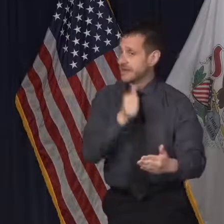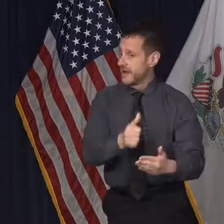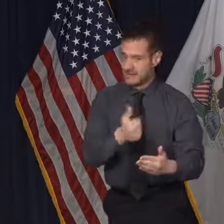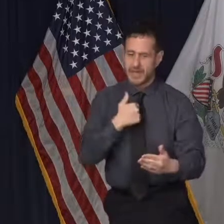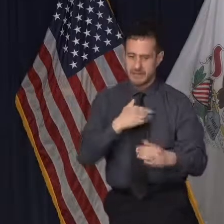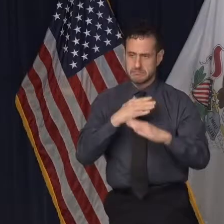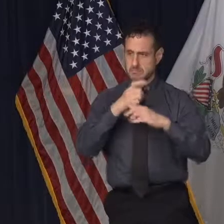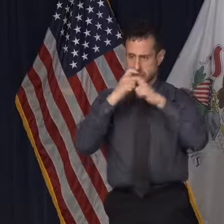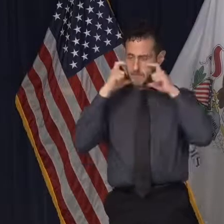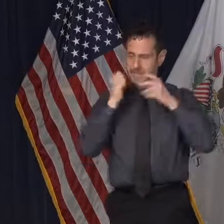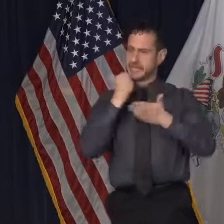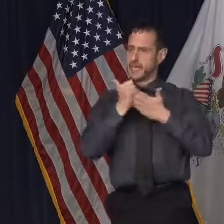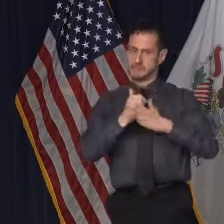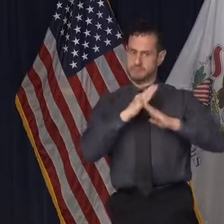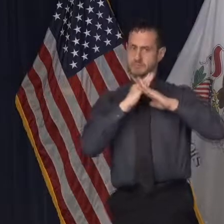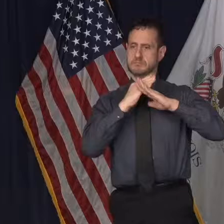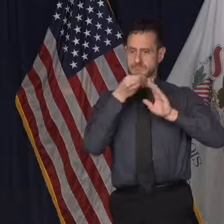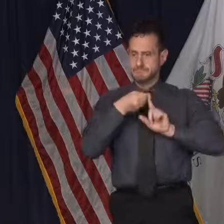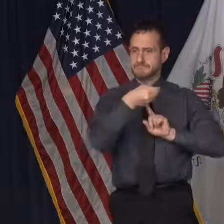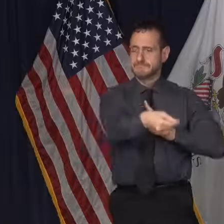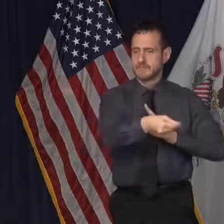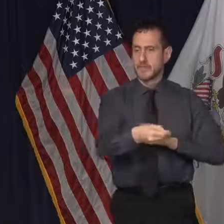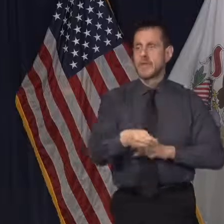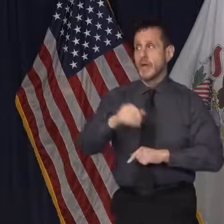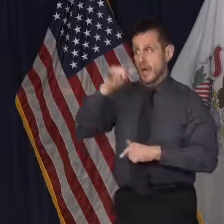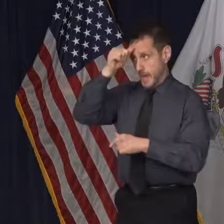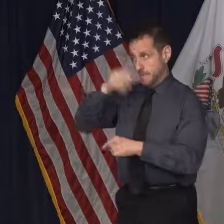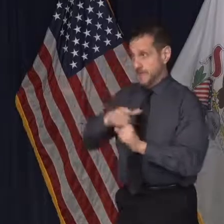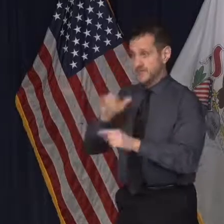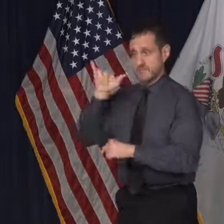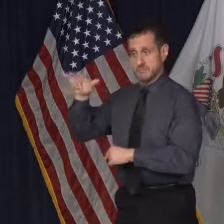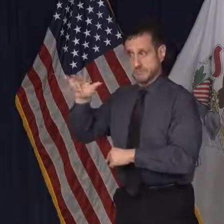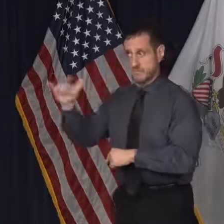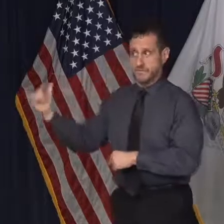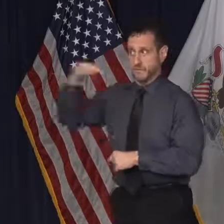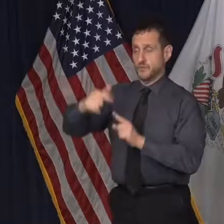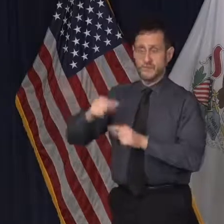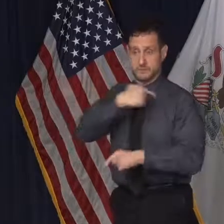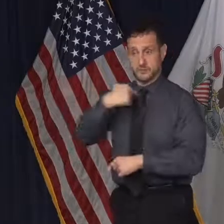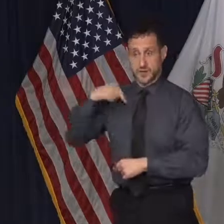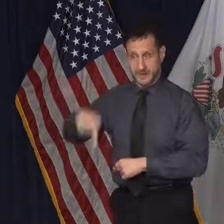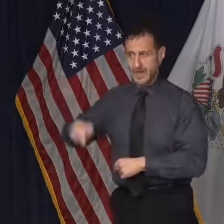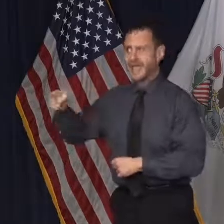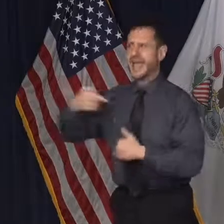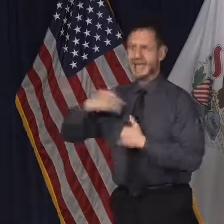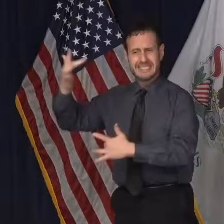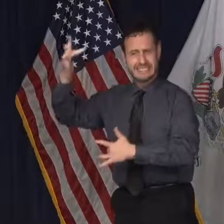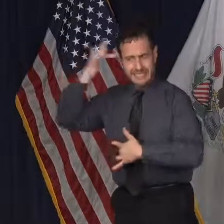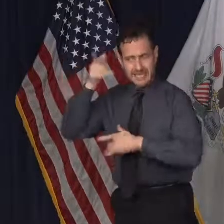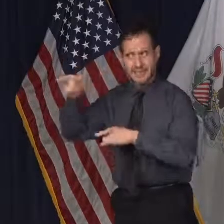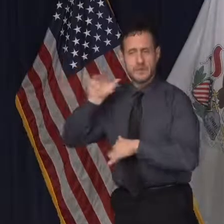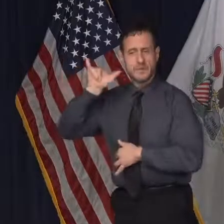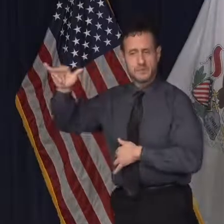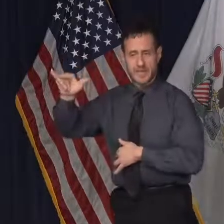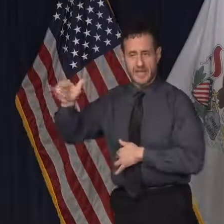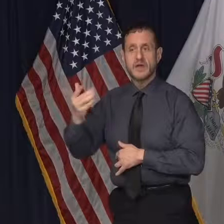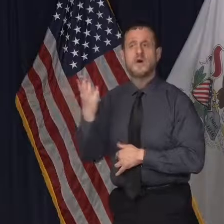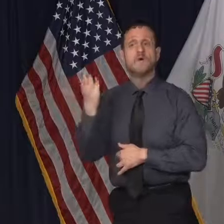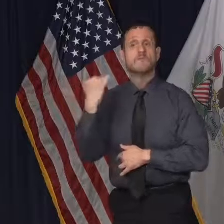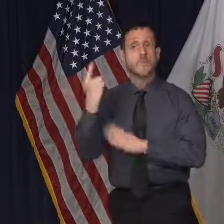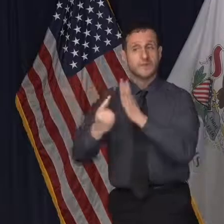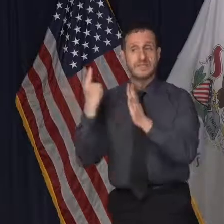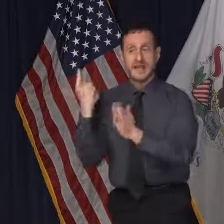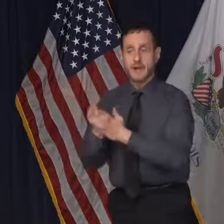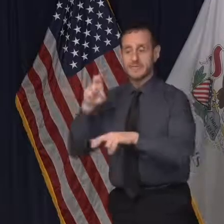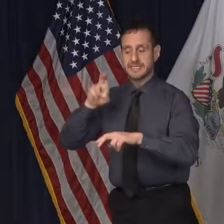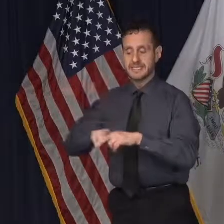Toronto and subsequently tested positive for COVID-19. He was actually symptomatic on the plane. This is a 14-hour flight.